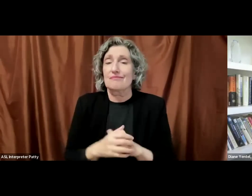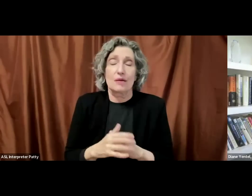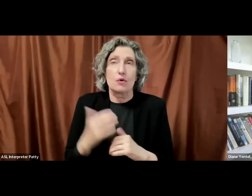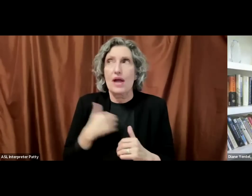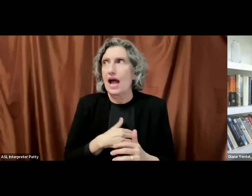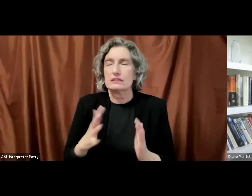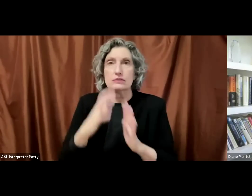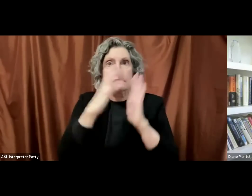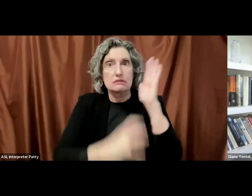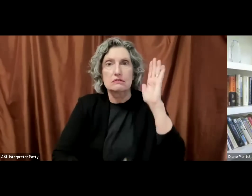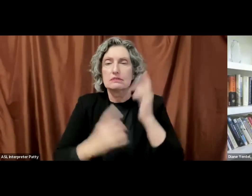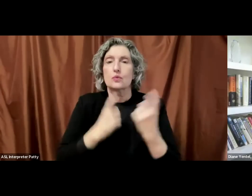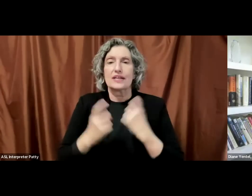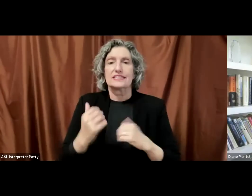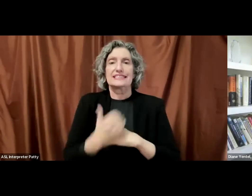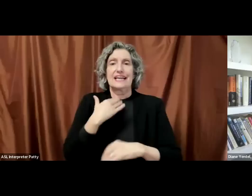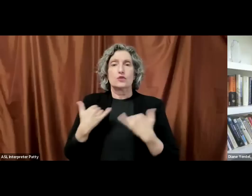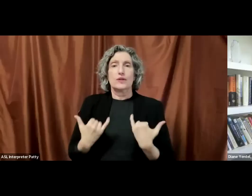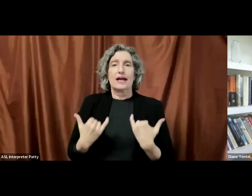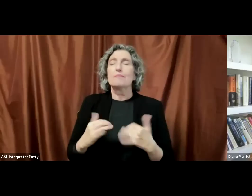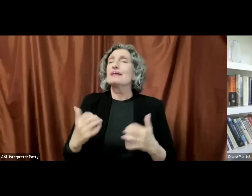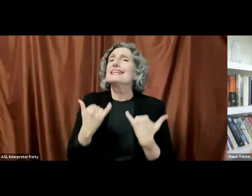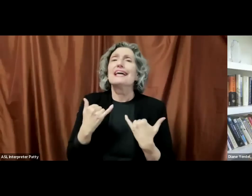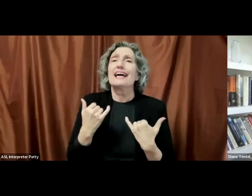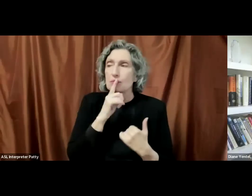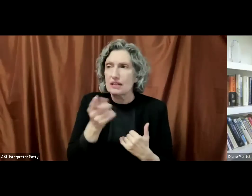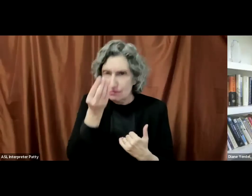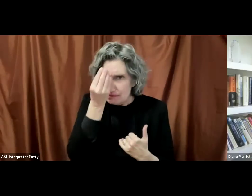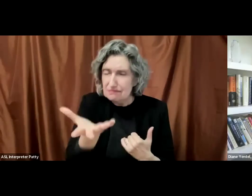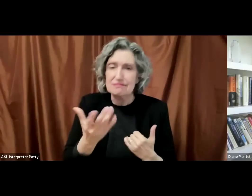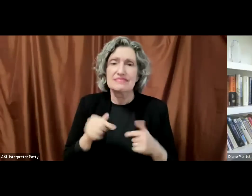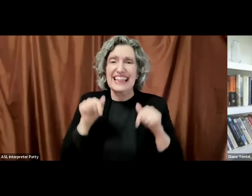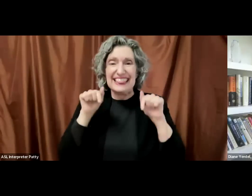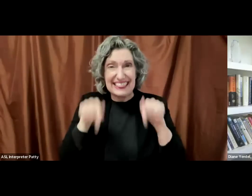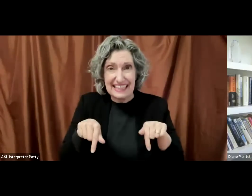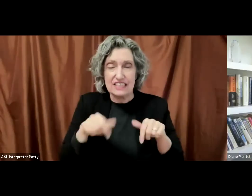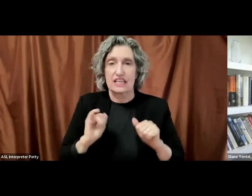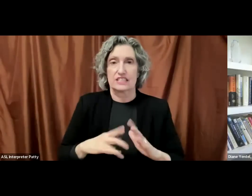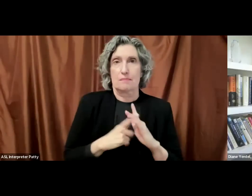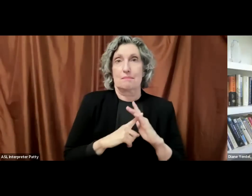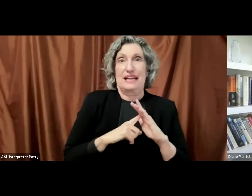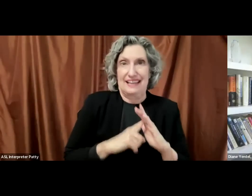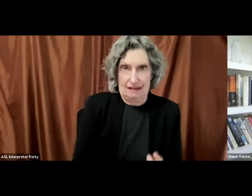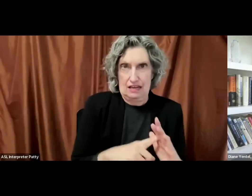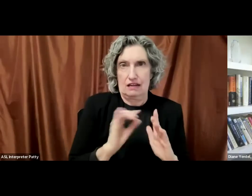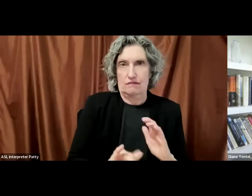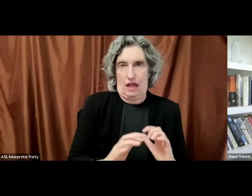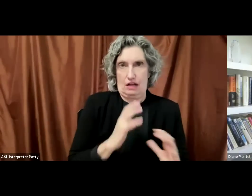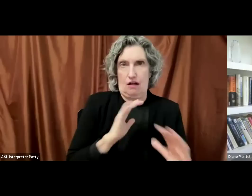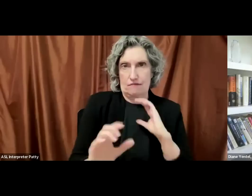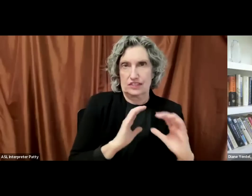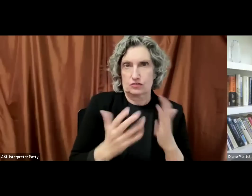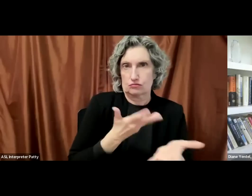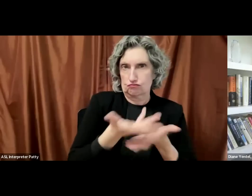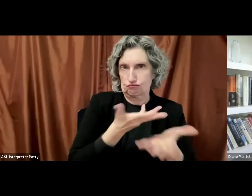hundreds submitted. Remember that today is the beginning, not the end of a conversation, right? And it's the